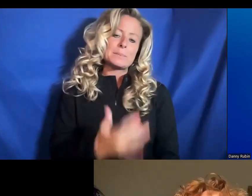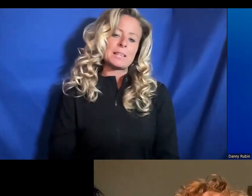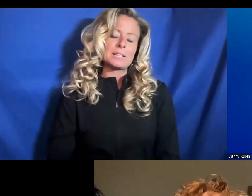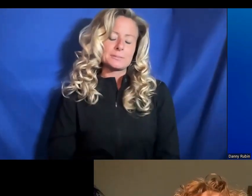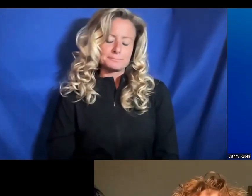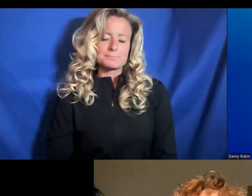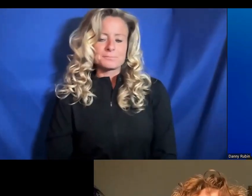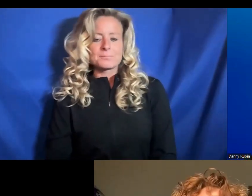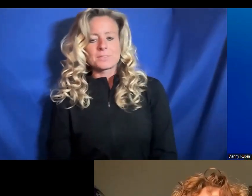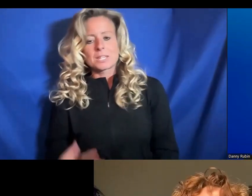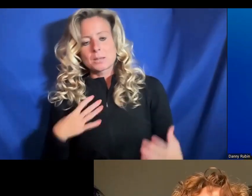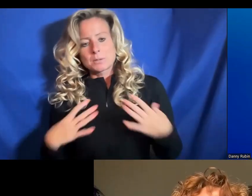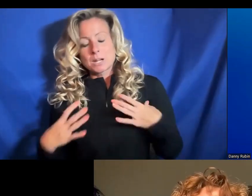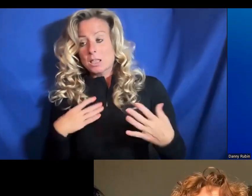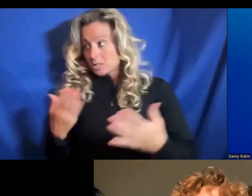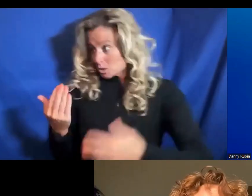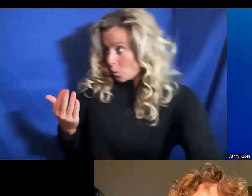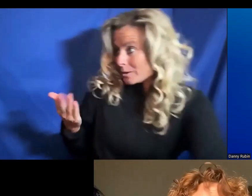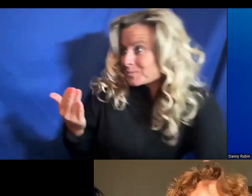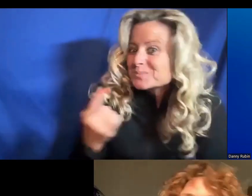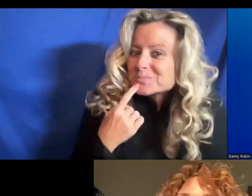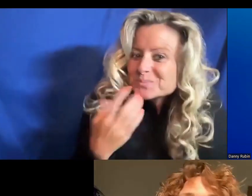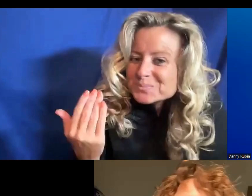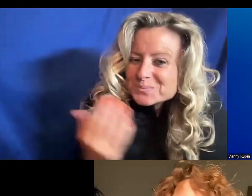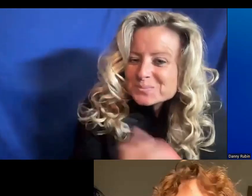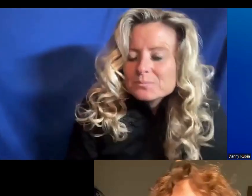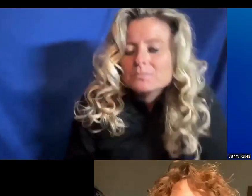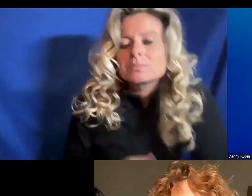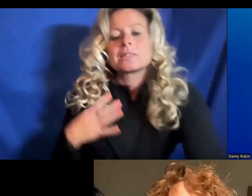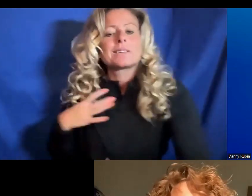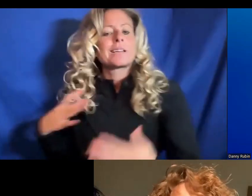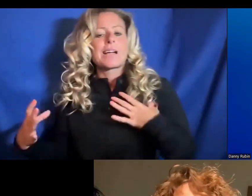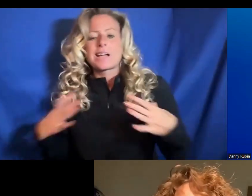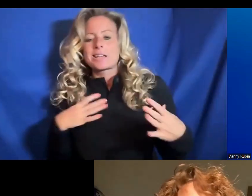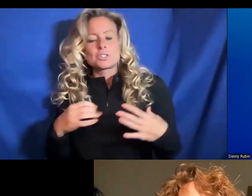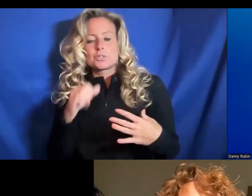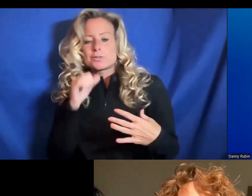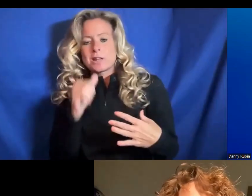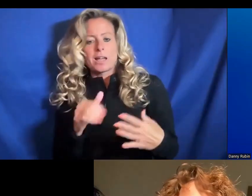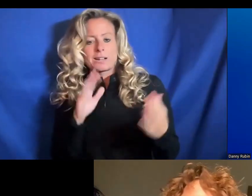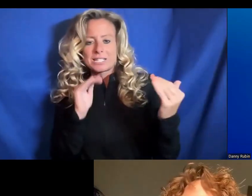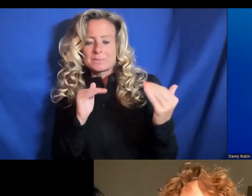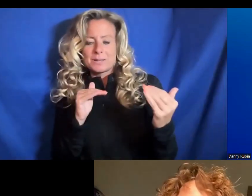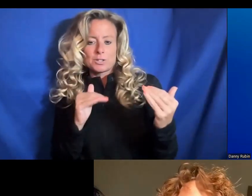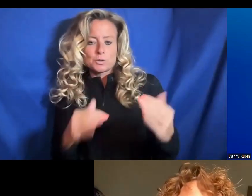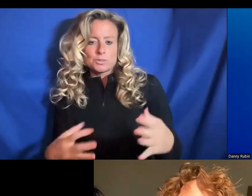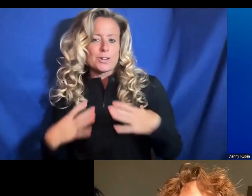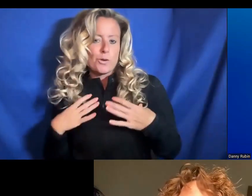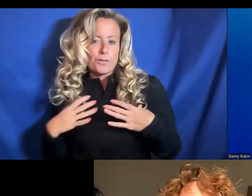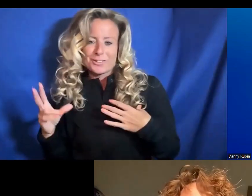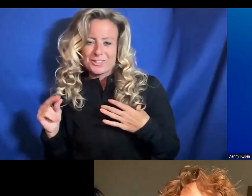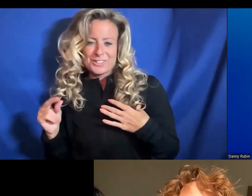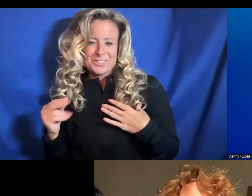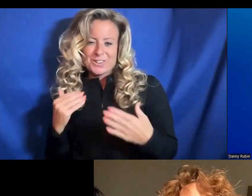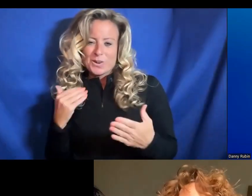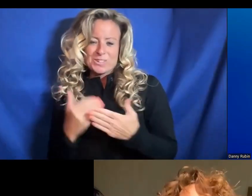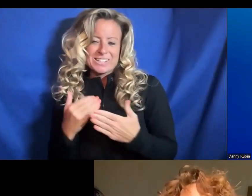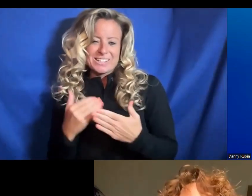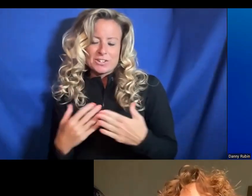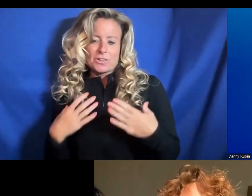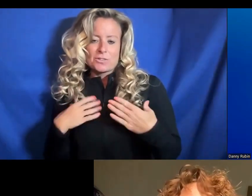ask. holidays, I'm sorry. Go ahead. Keep going. holidays do not expect to take off around holidays